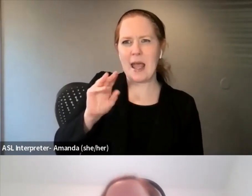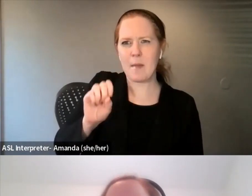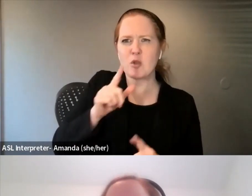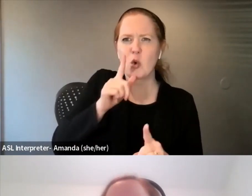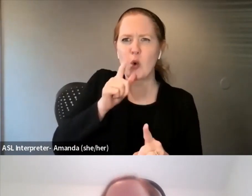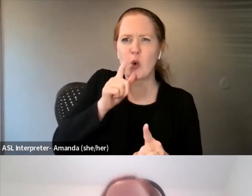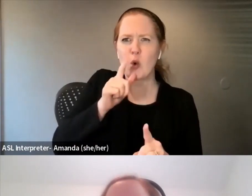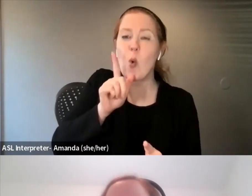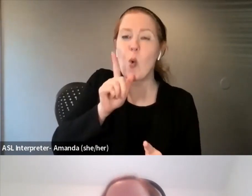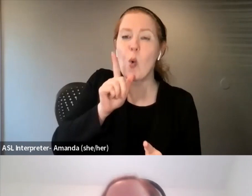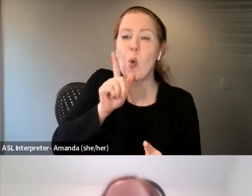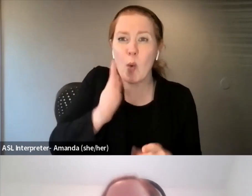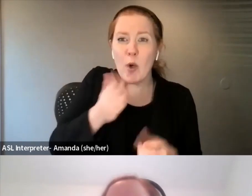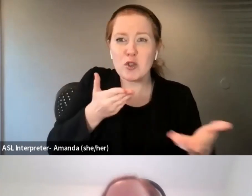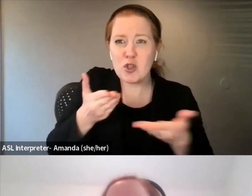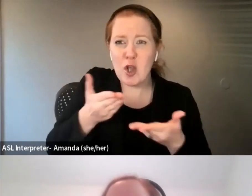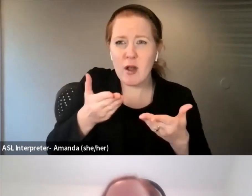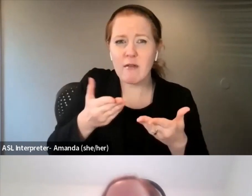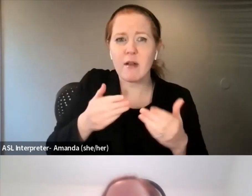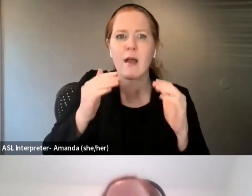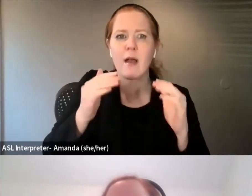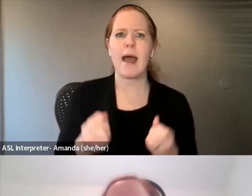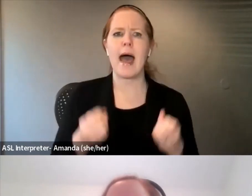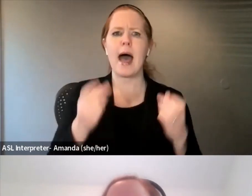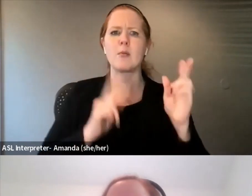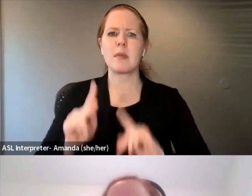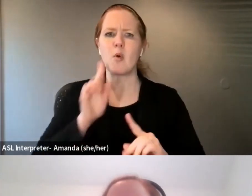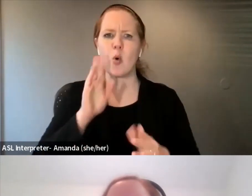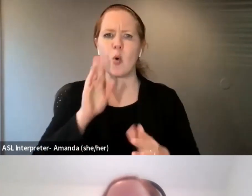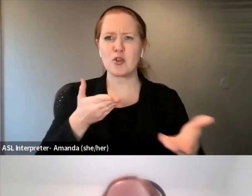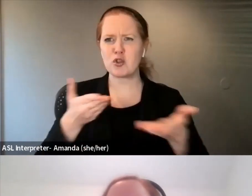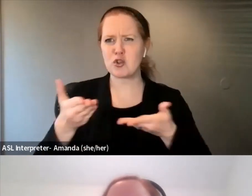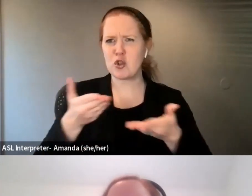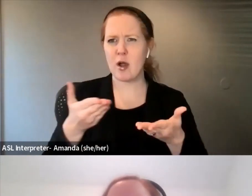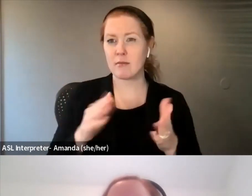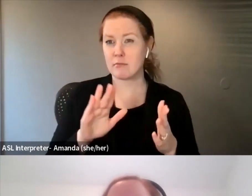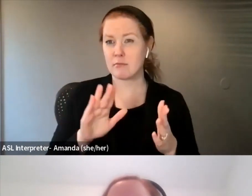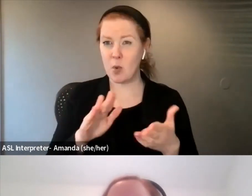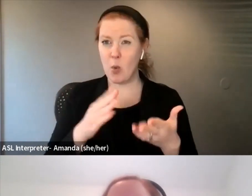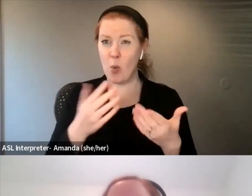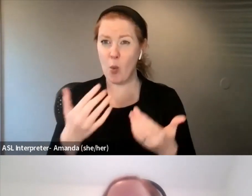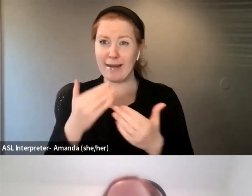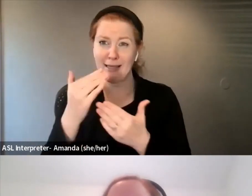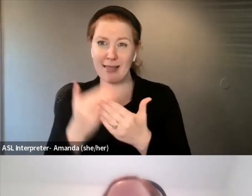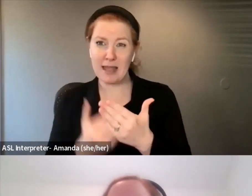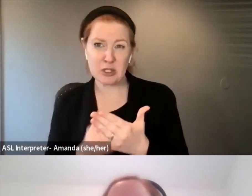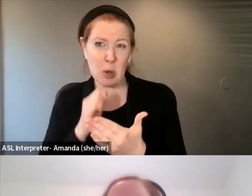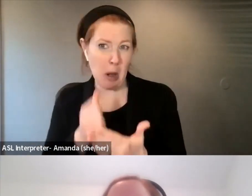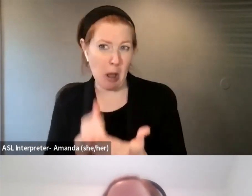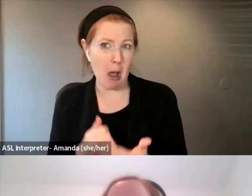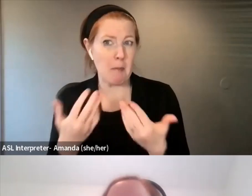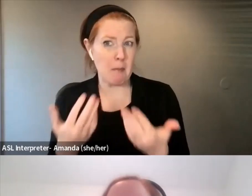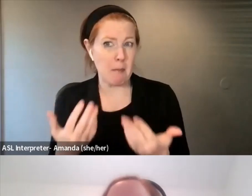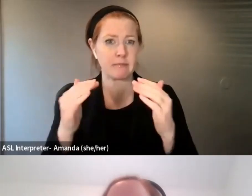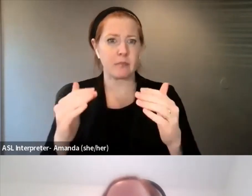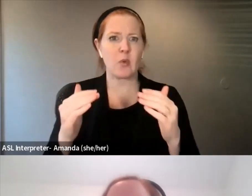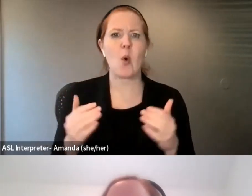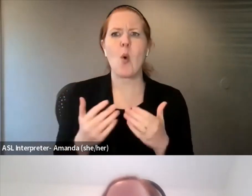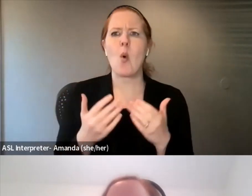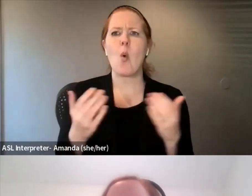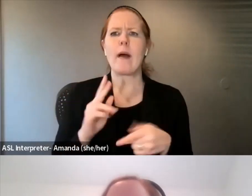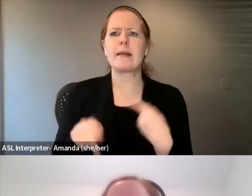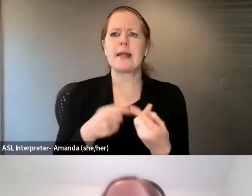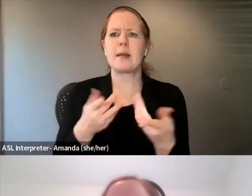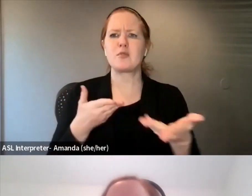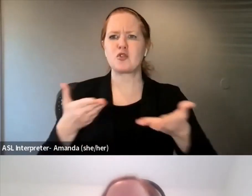serve, how many people they're going to serve, which means whether there are waiting lists or not, what type of services they're